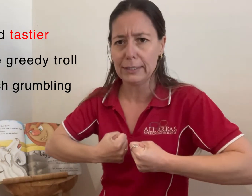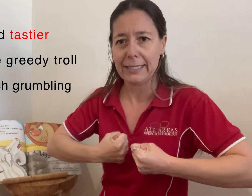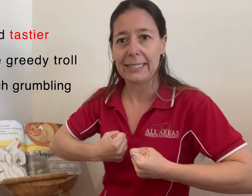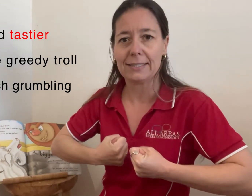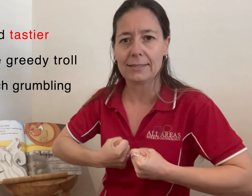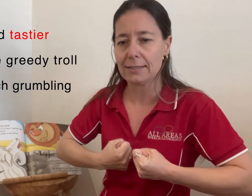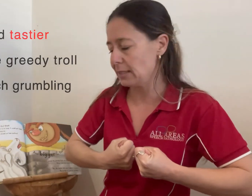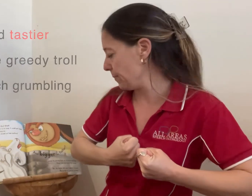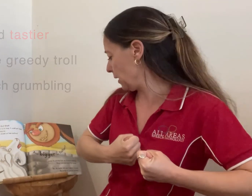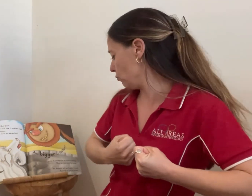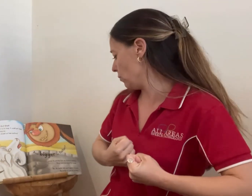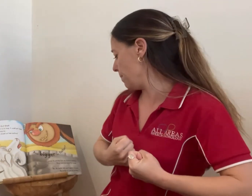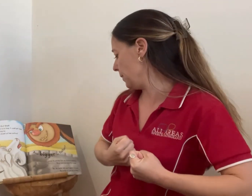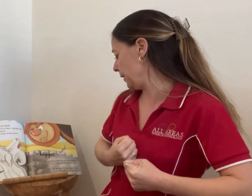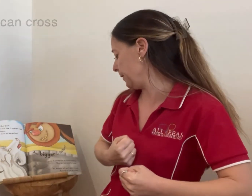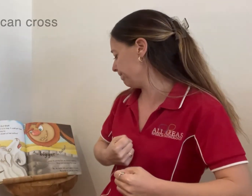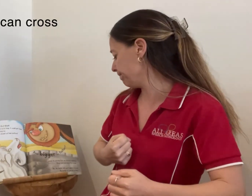his stomach rumbling.